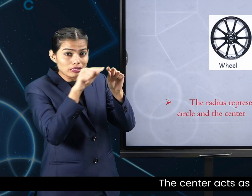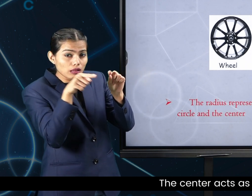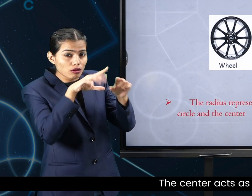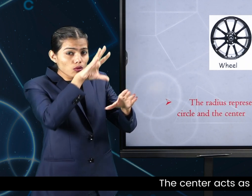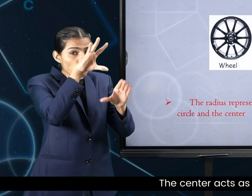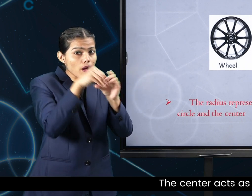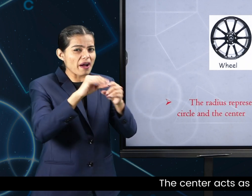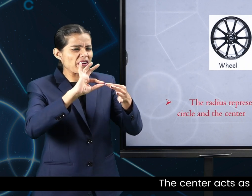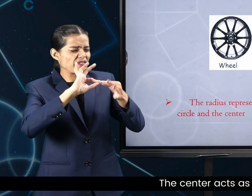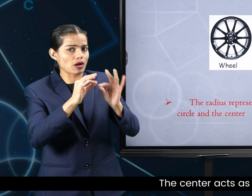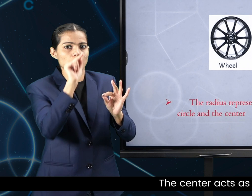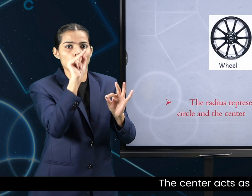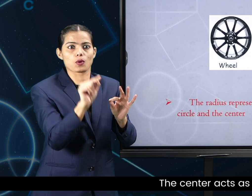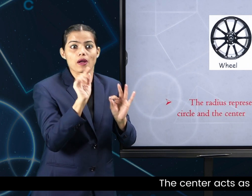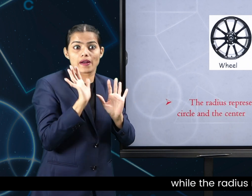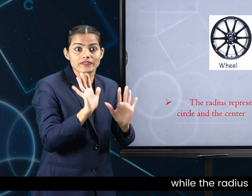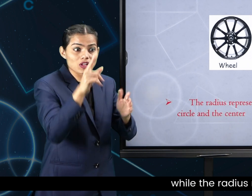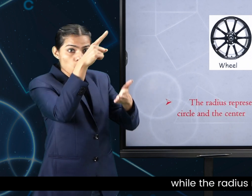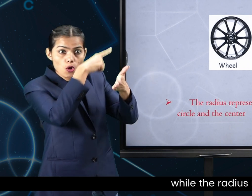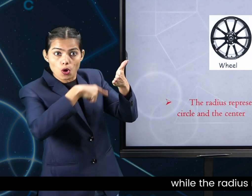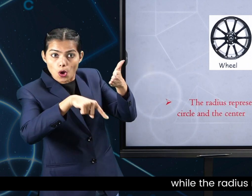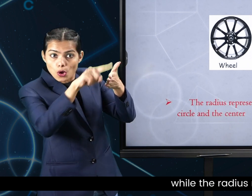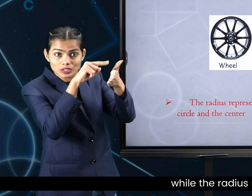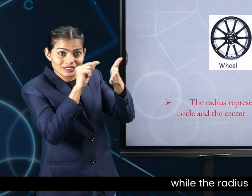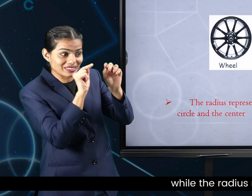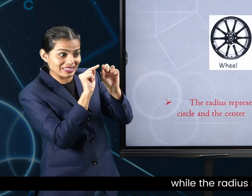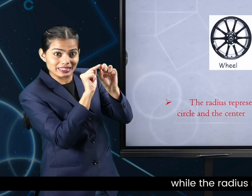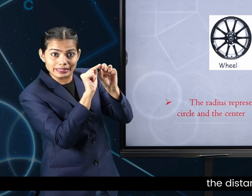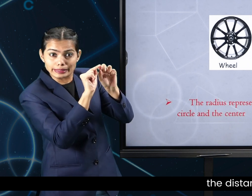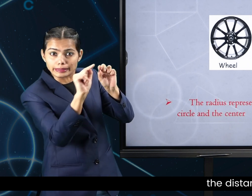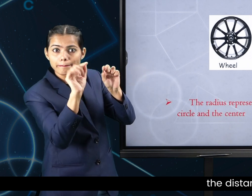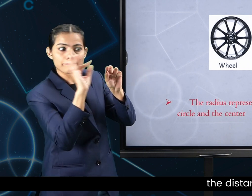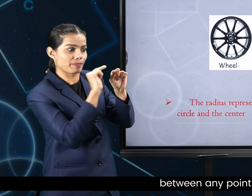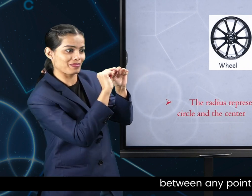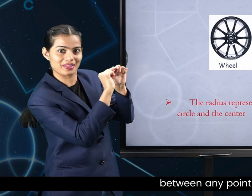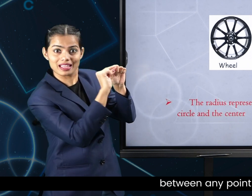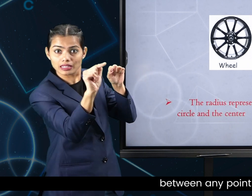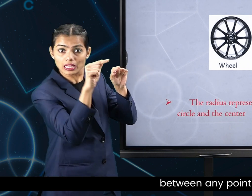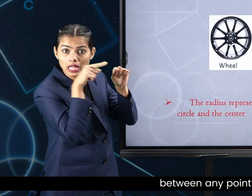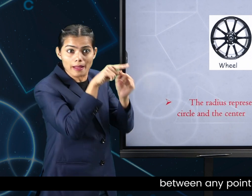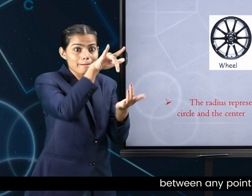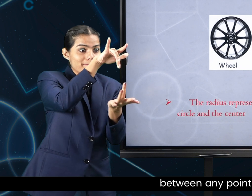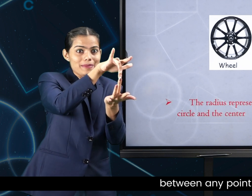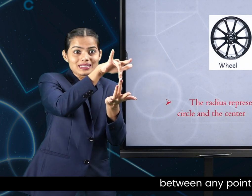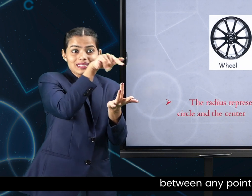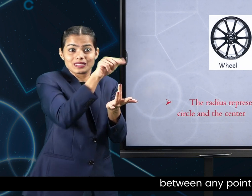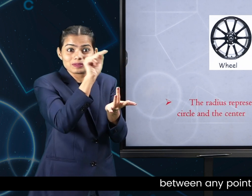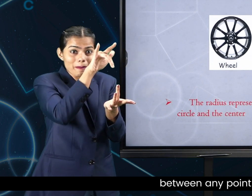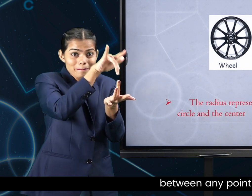as a fixed point, while the radius represents the distance between any point on the circle and